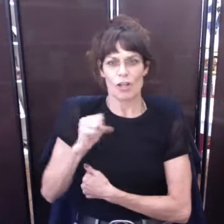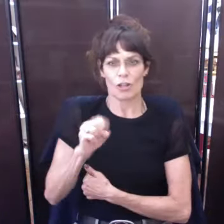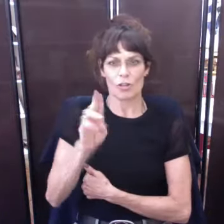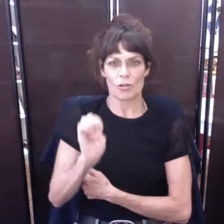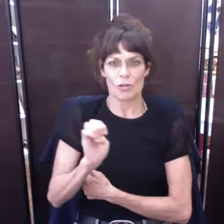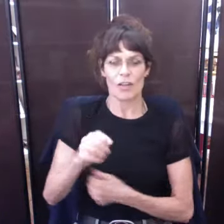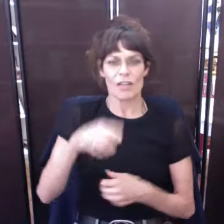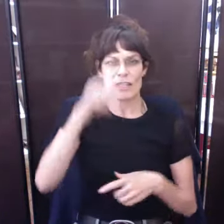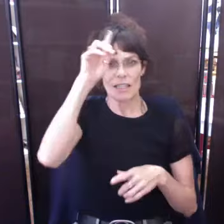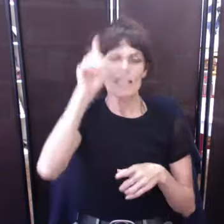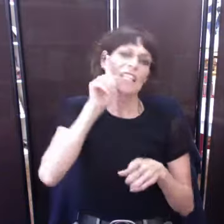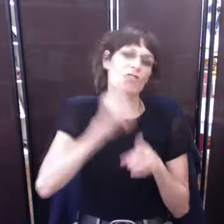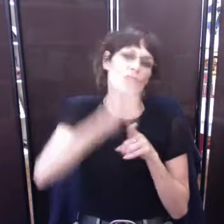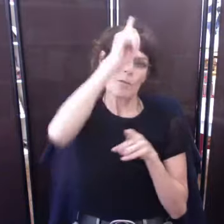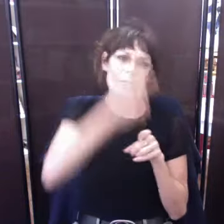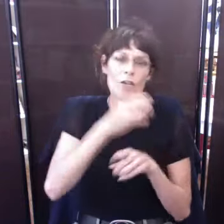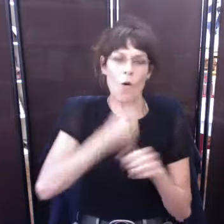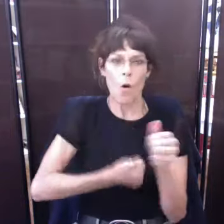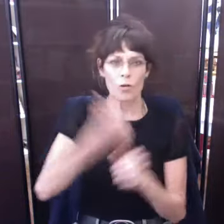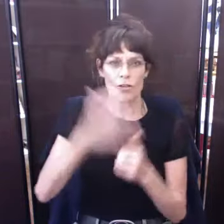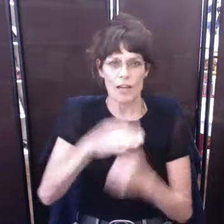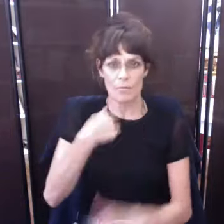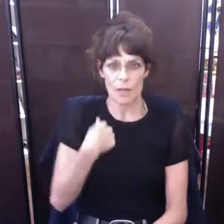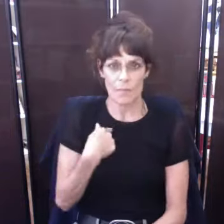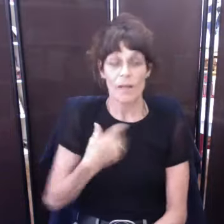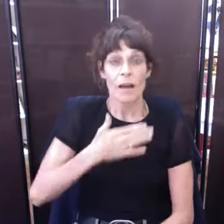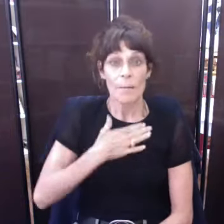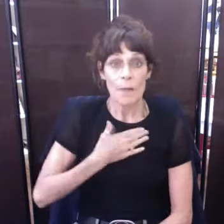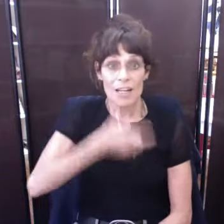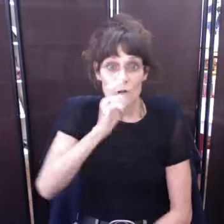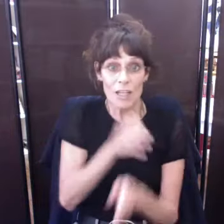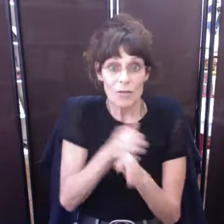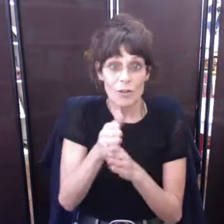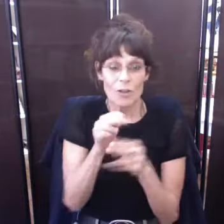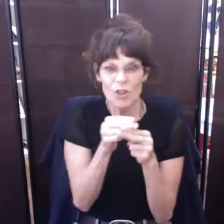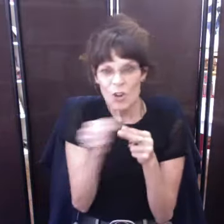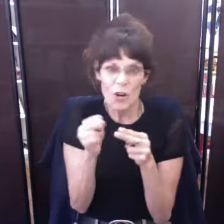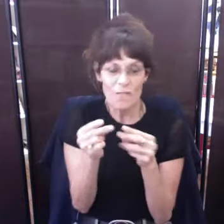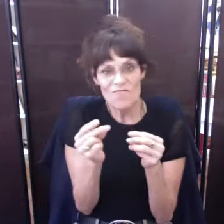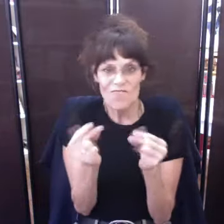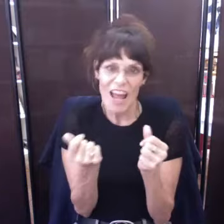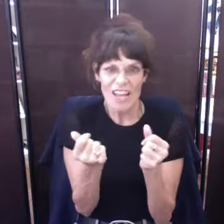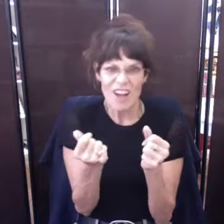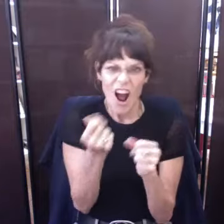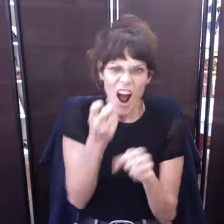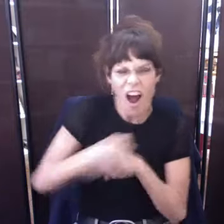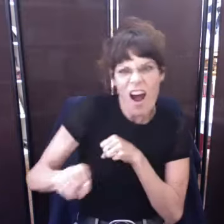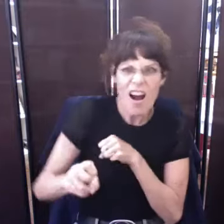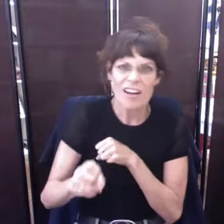me. And let me tell you, my drinking career was short, fast, hard, and I was completely